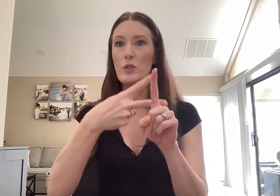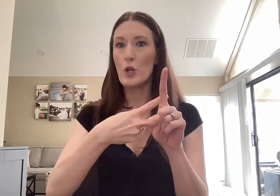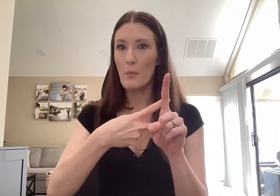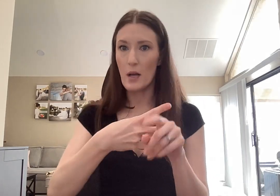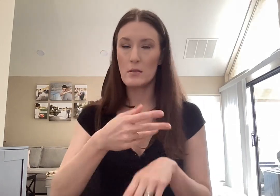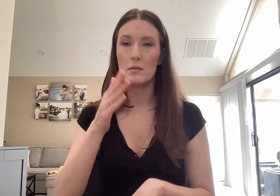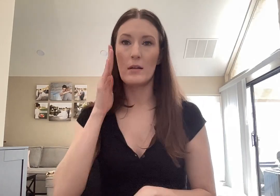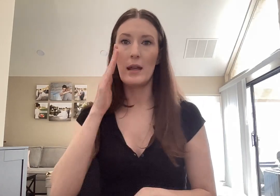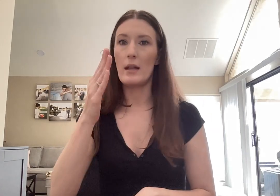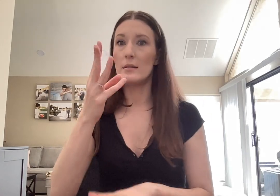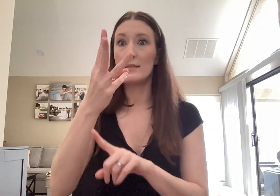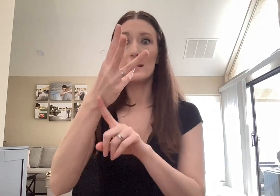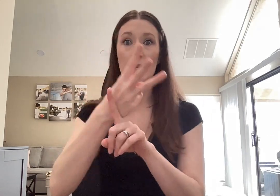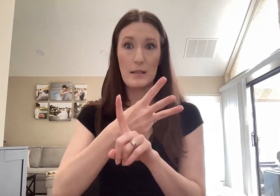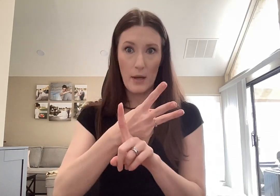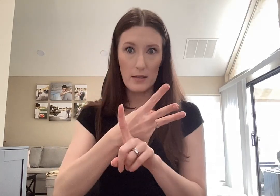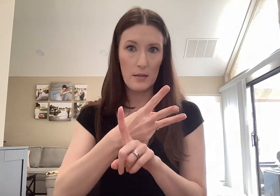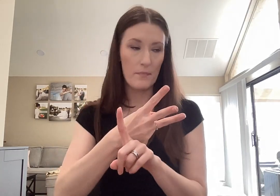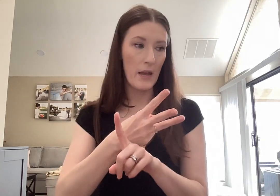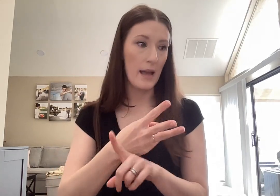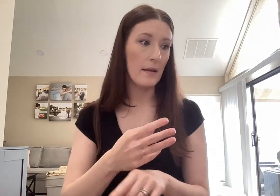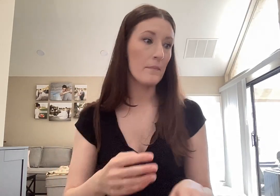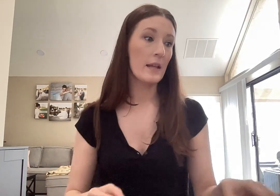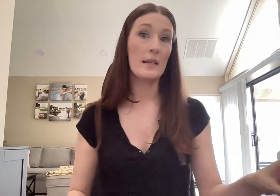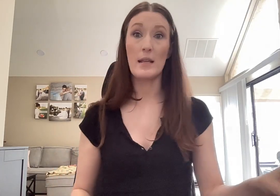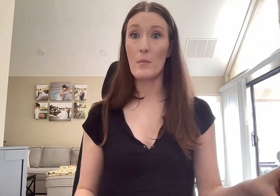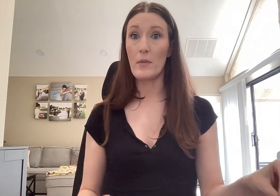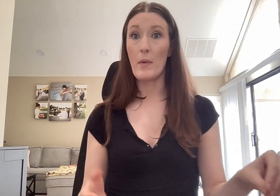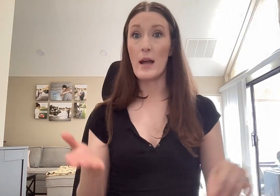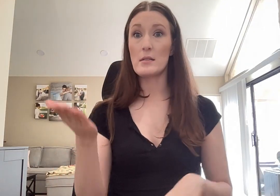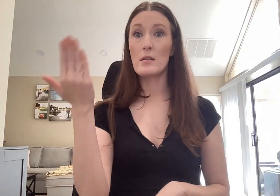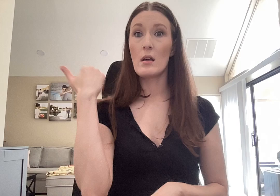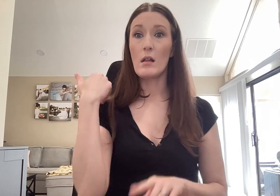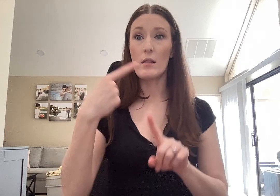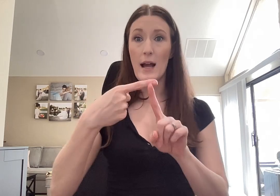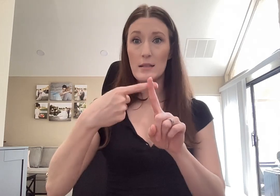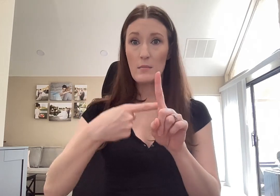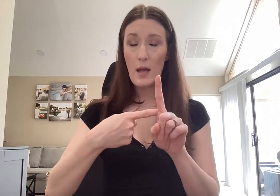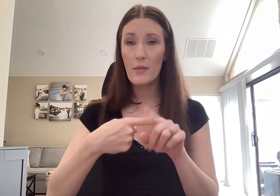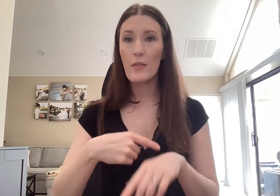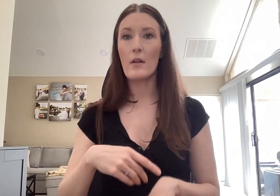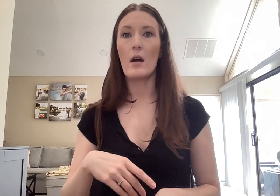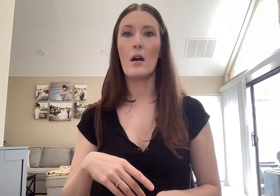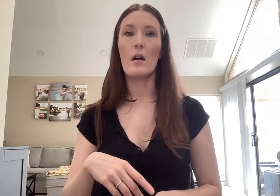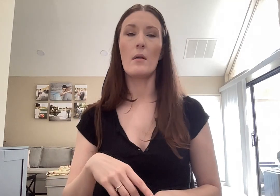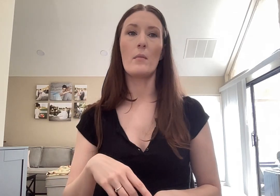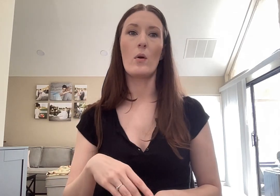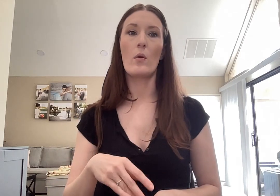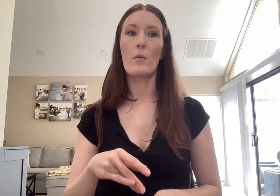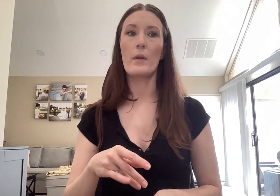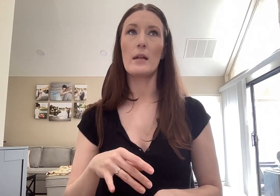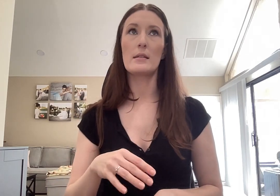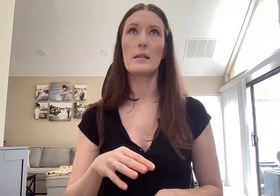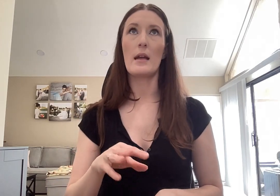2 months, in 6 months. Okay. Same with the past. Last month, or we can